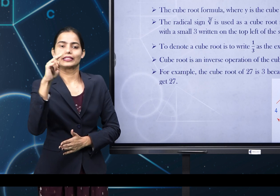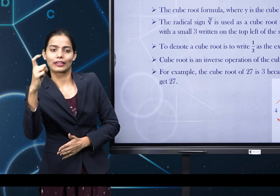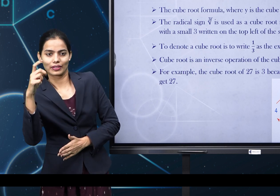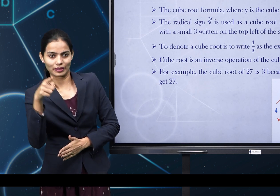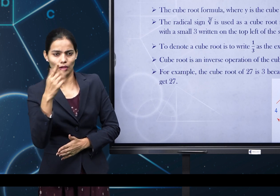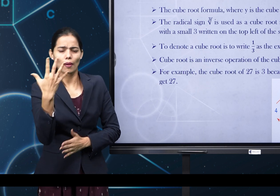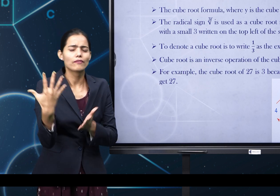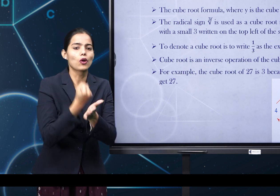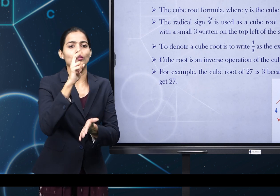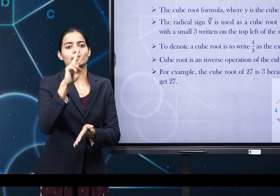27.